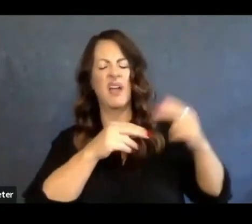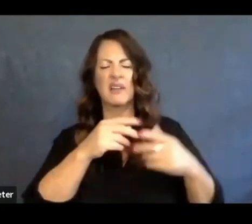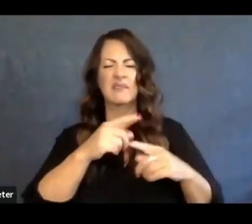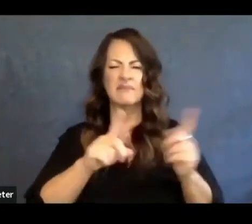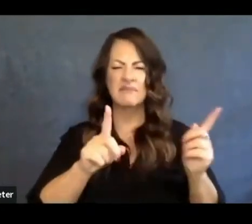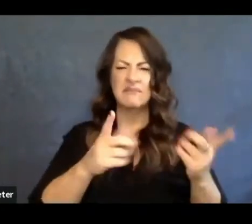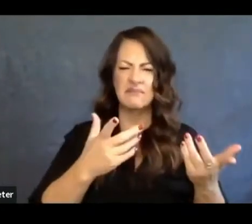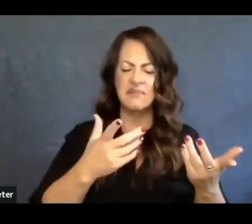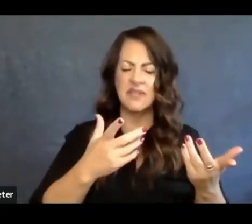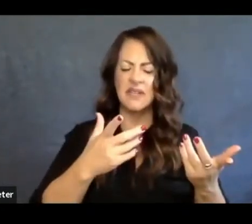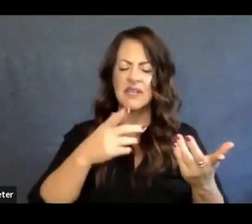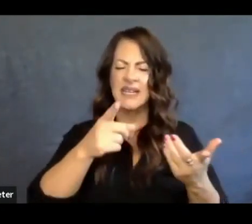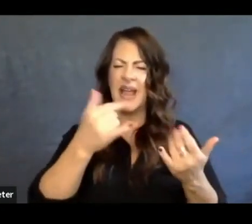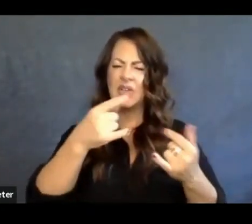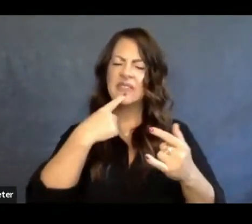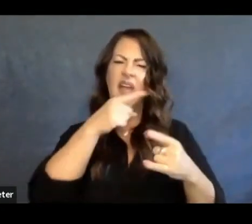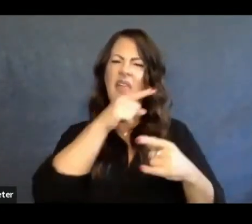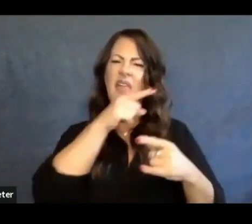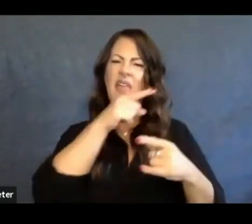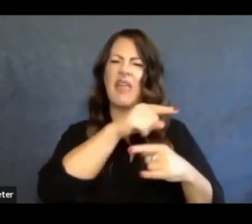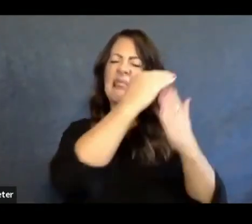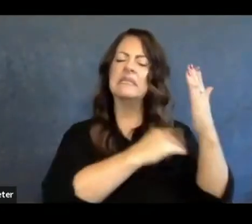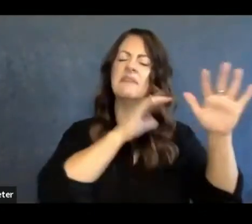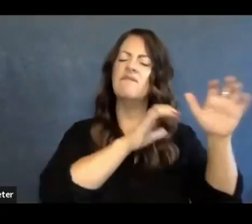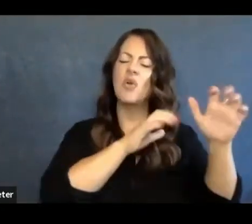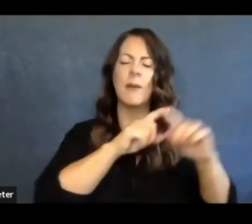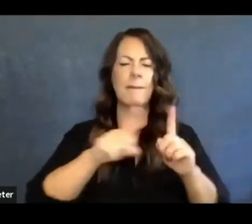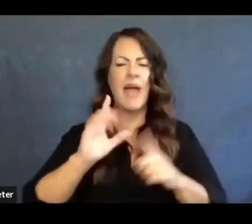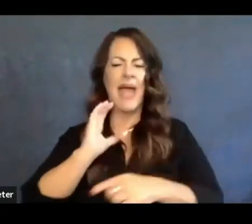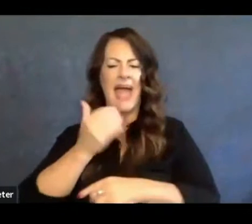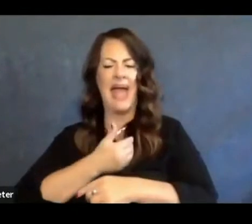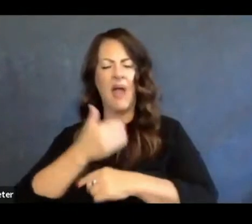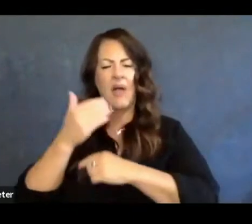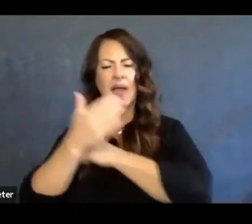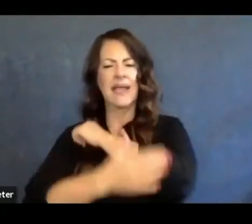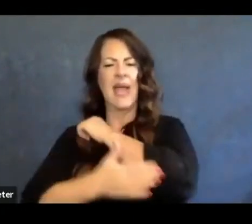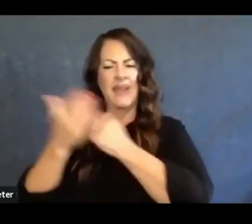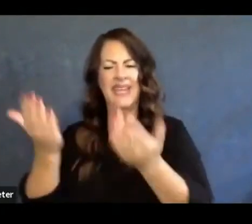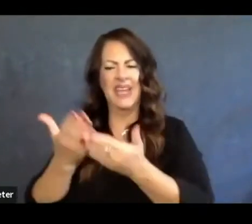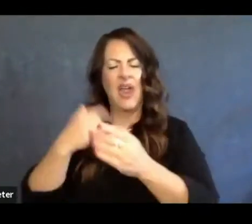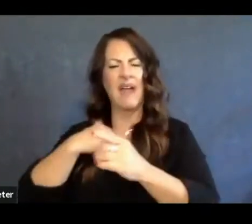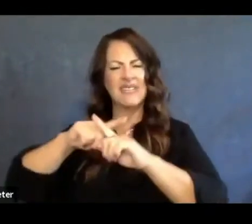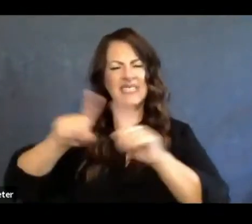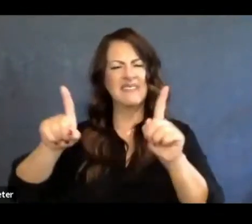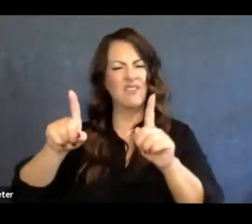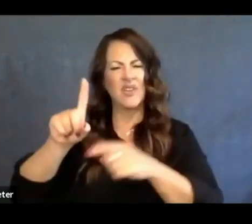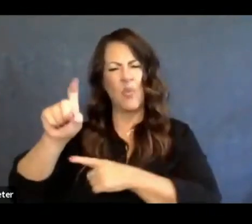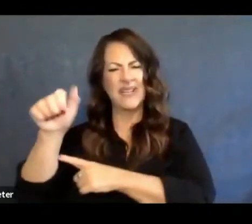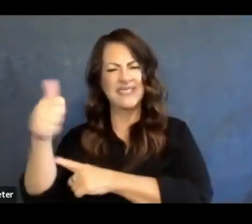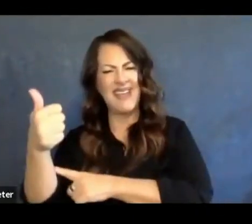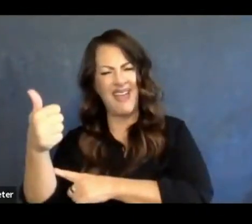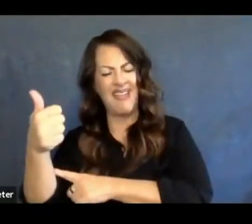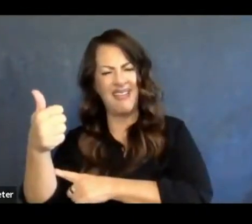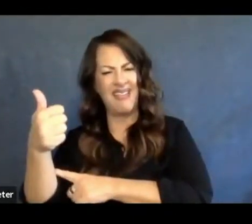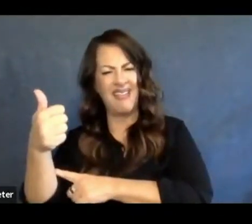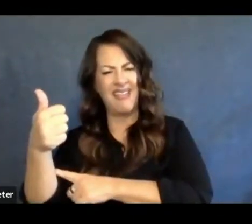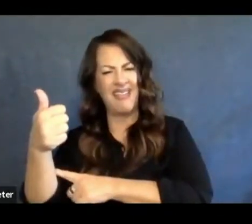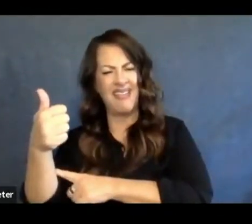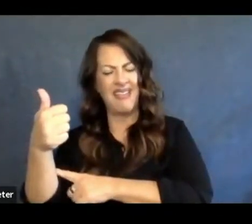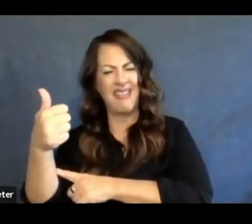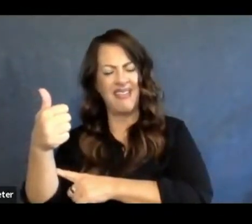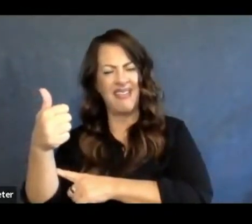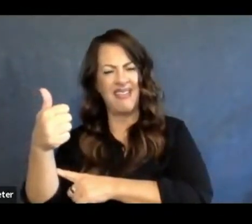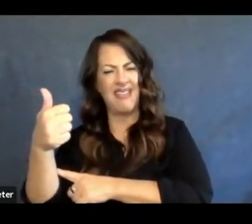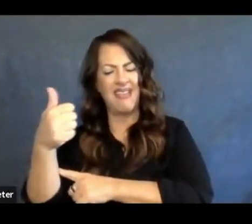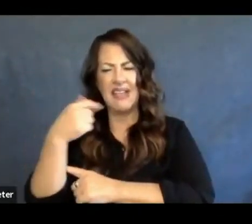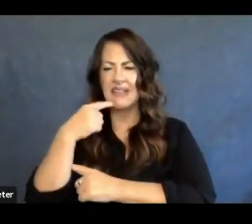said that was frozen. The county is reporting on its own website a case rate that it calculated of 110, and then a case rate of 112 that it